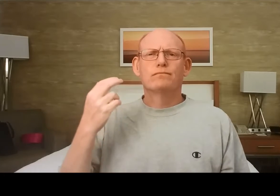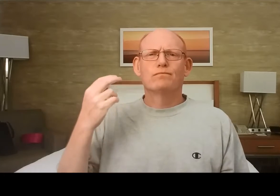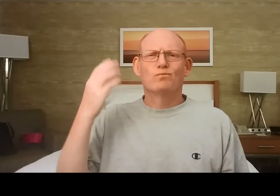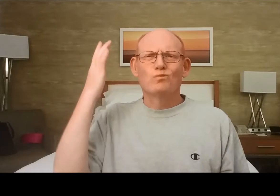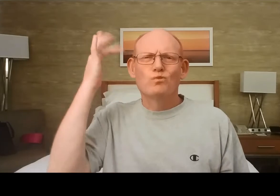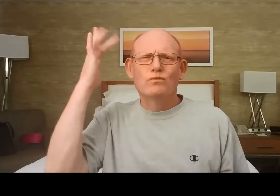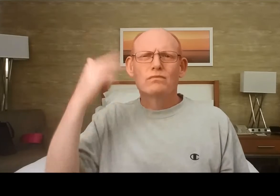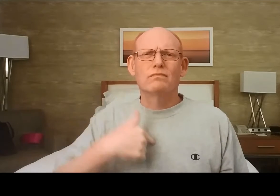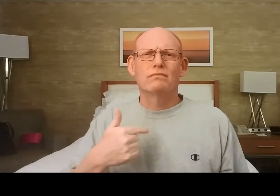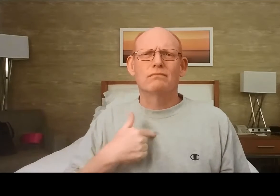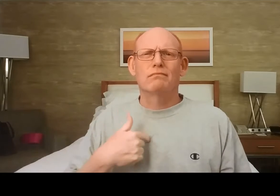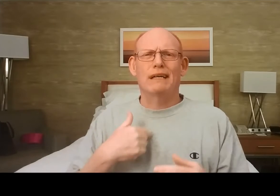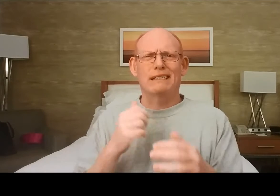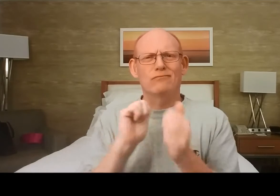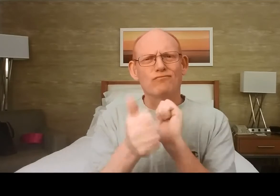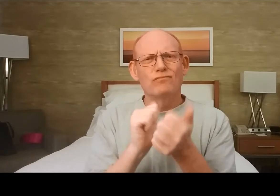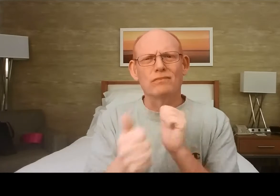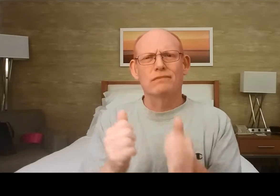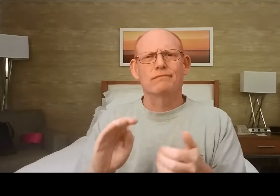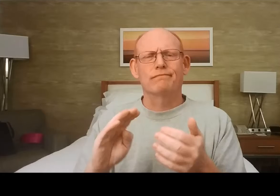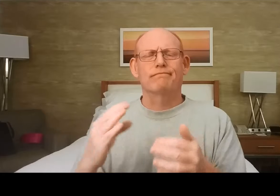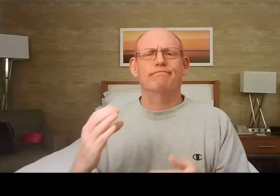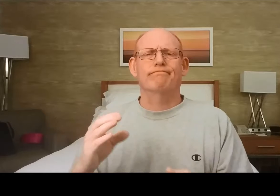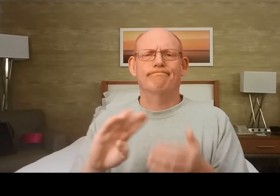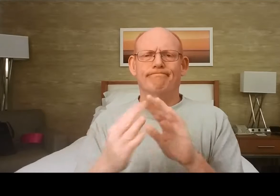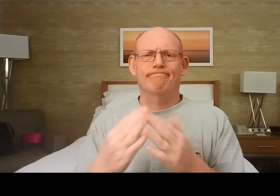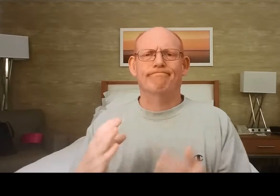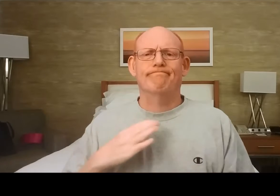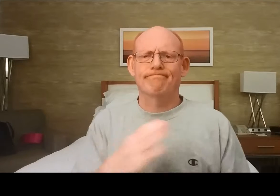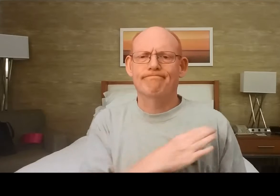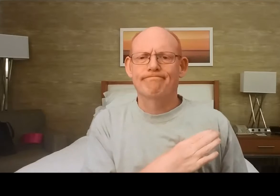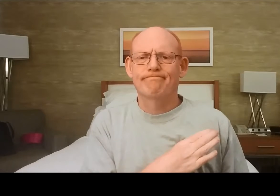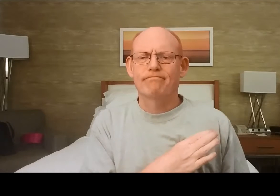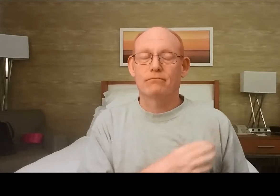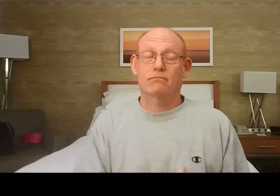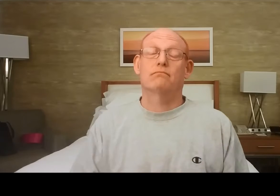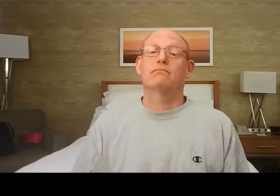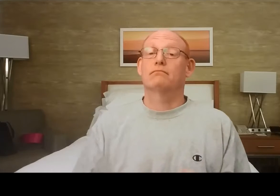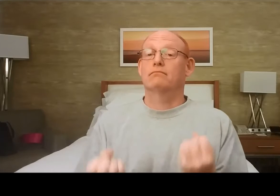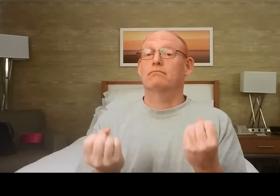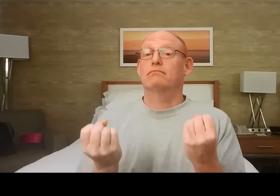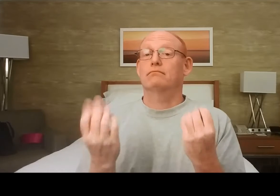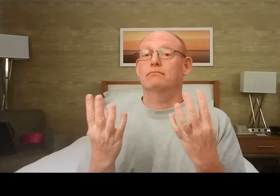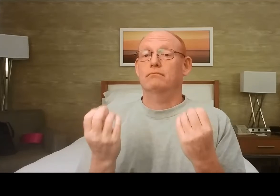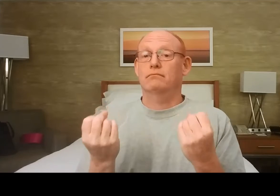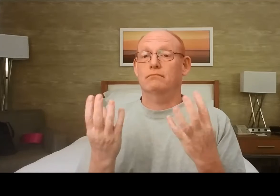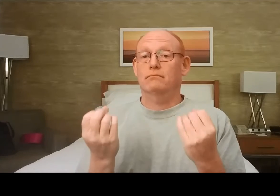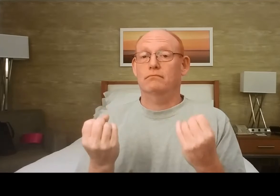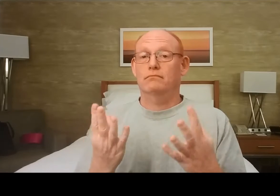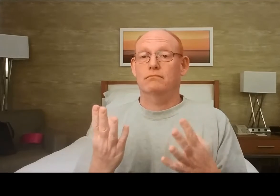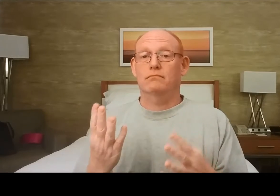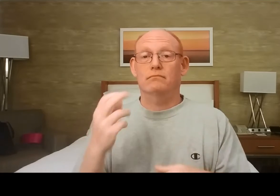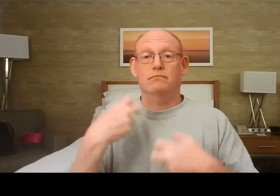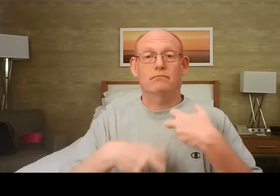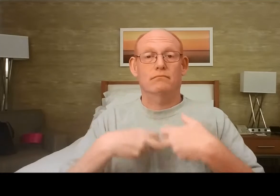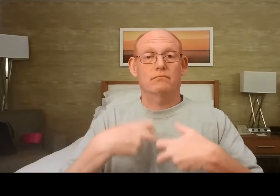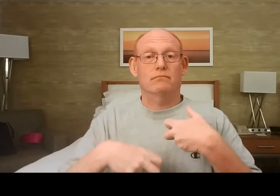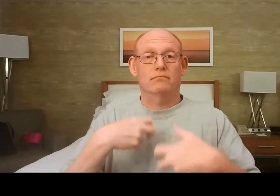So, why am I running for city council? Well, there's a lot of problems in the city of Rochester. A lot of